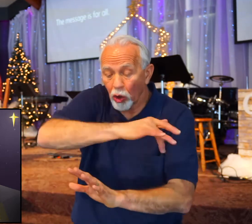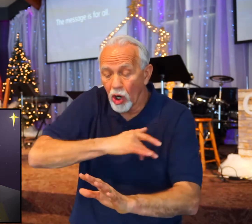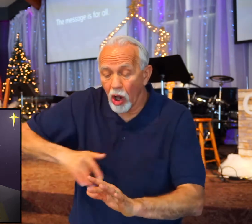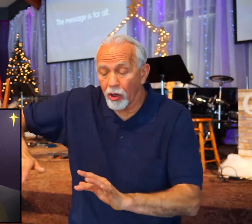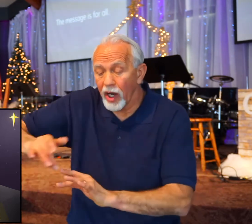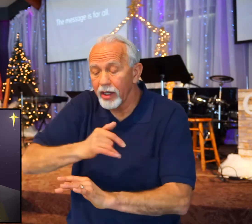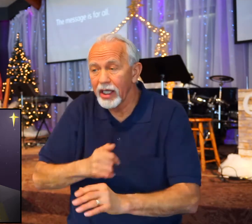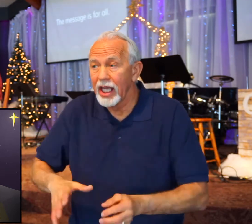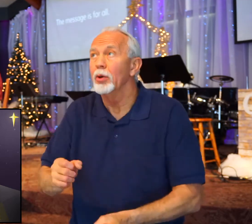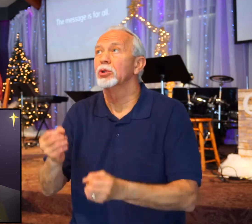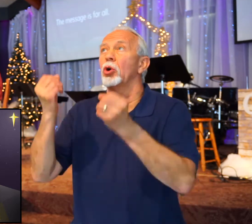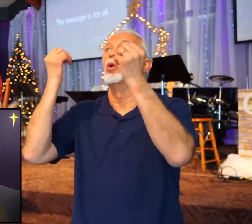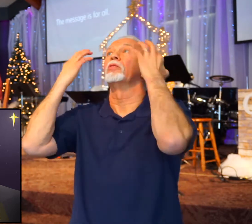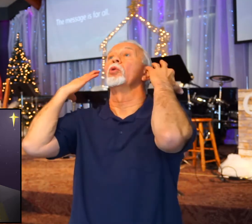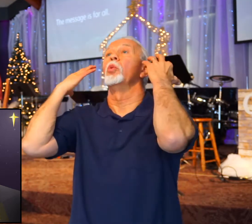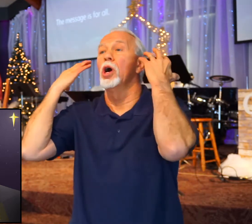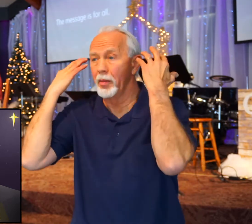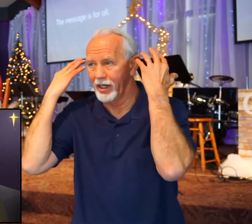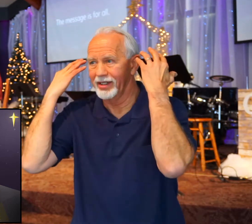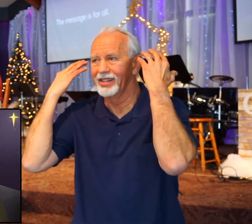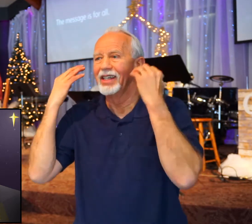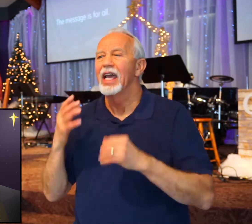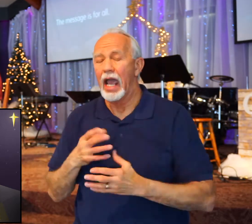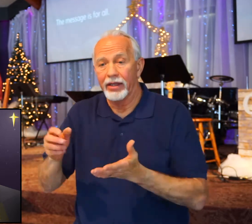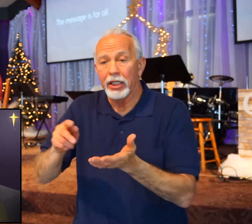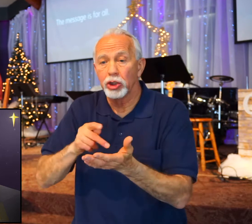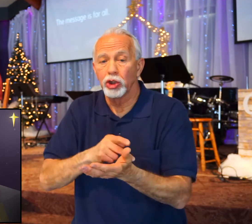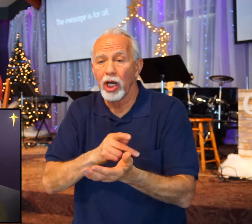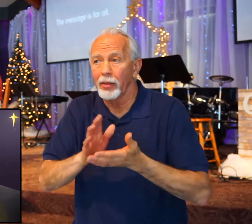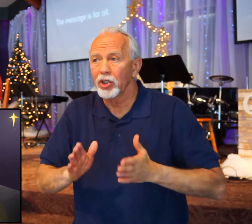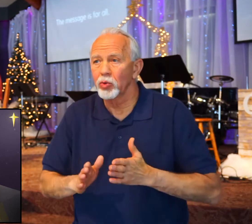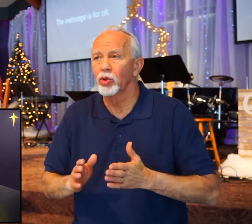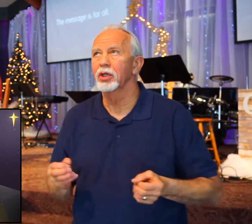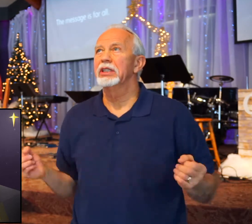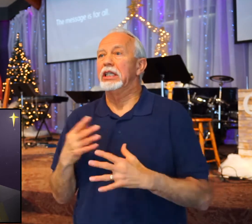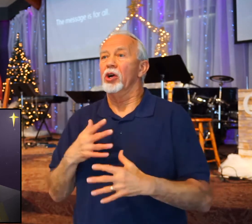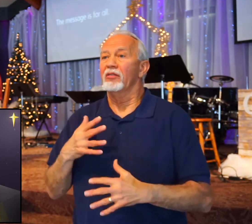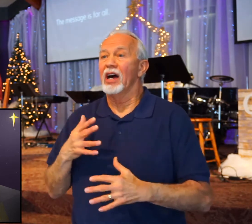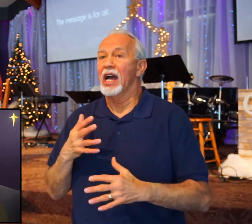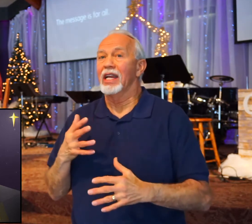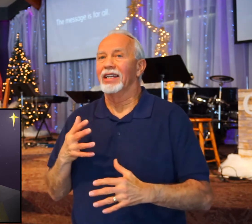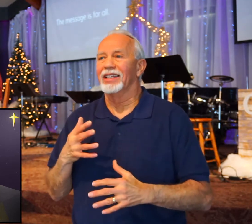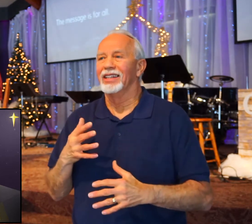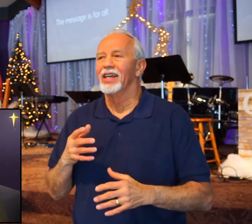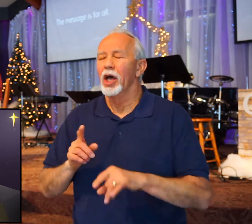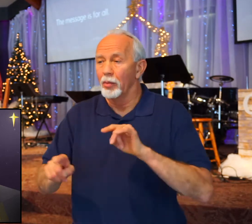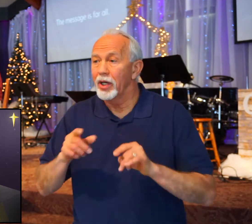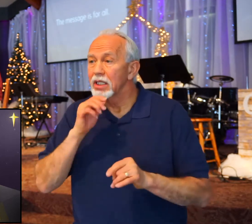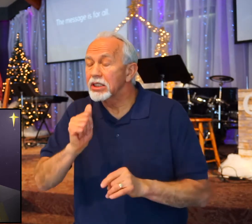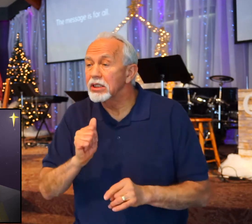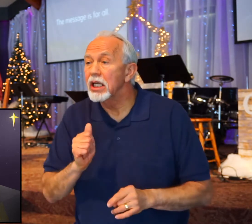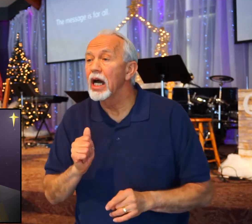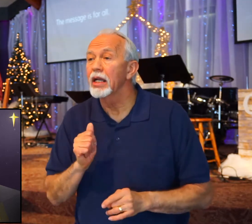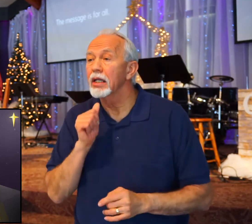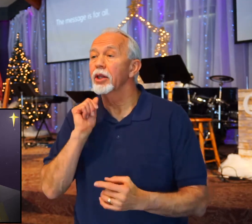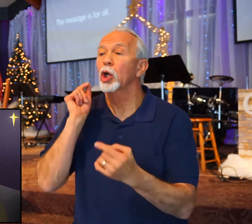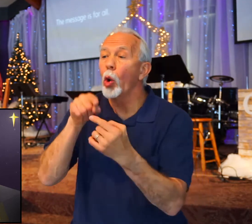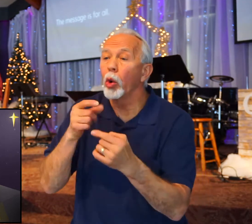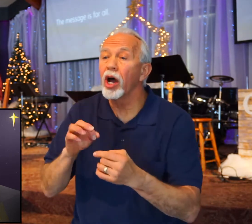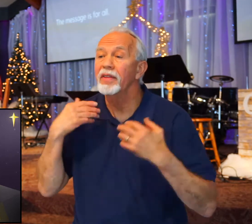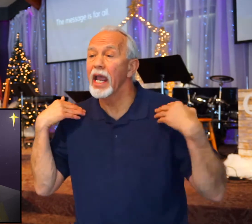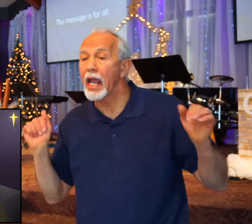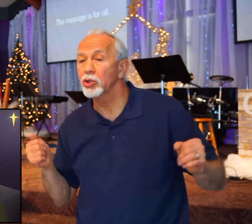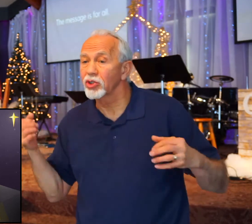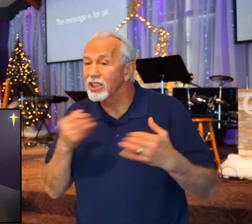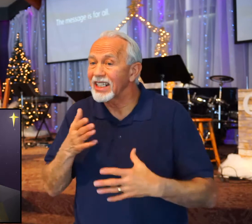was overwhelming to say the least. And these shepherds were terrified. But it was not the goal of the angel to